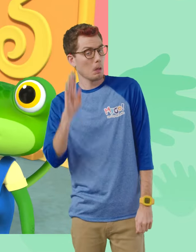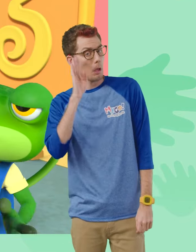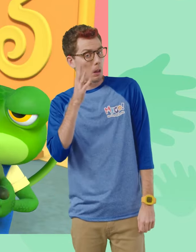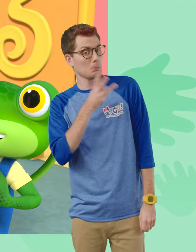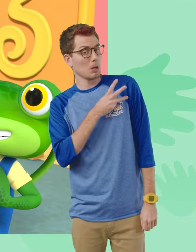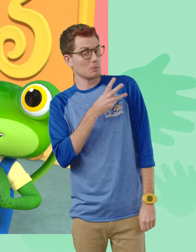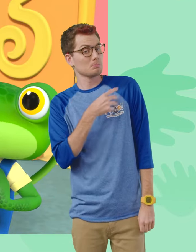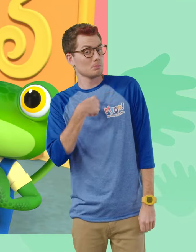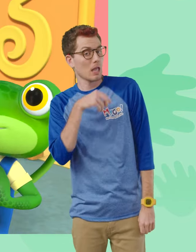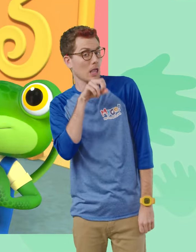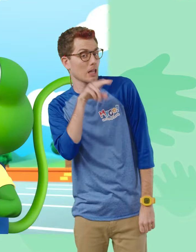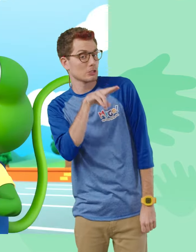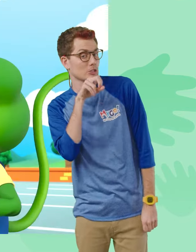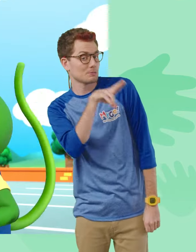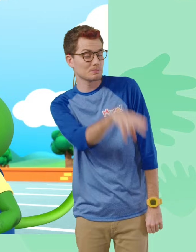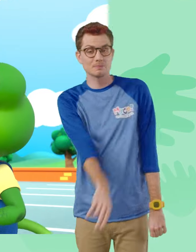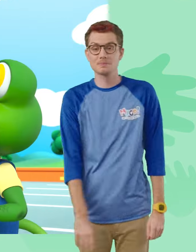Mr. Weasel. I'm Gecko.